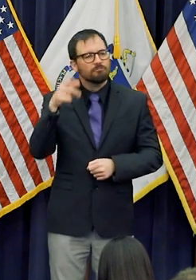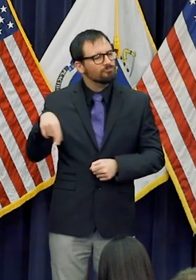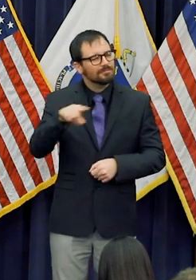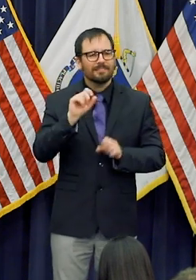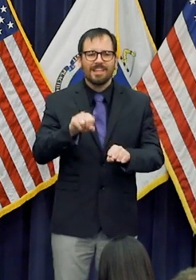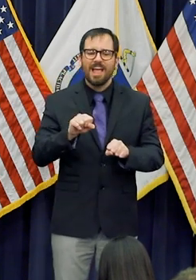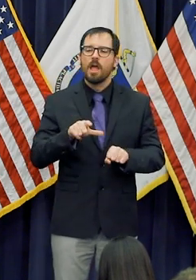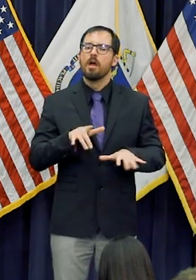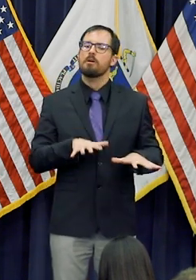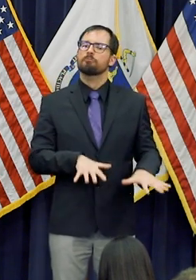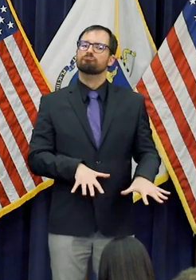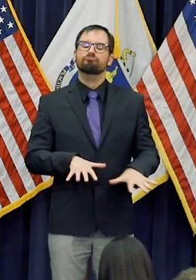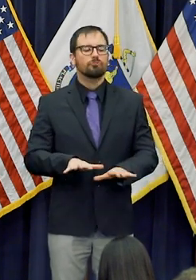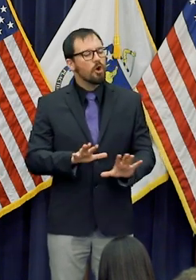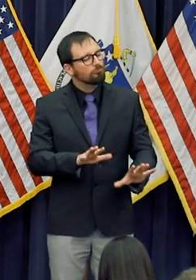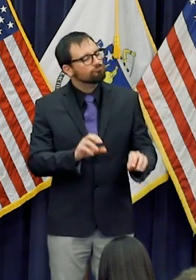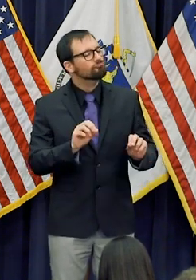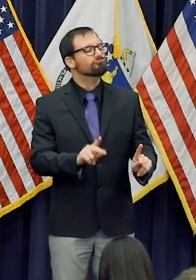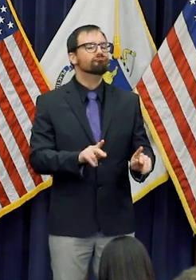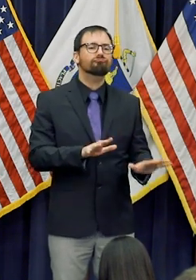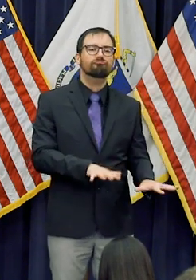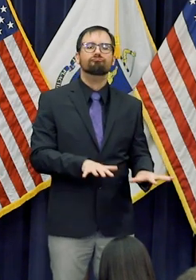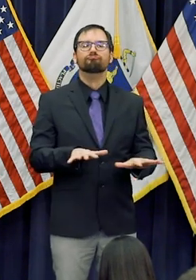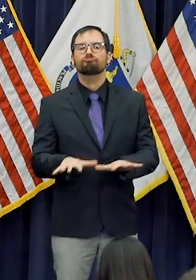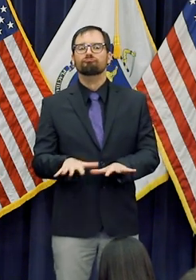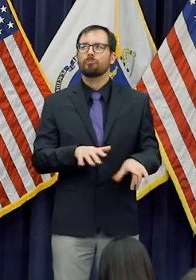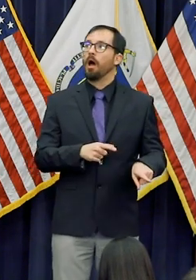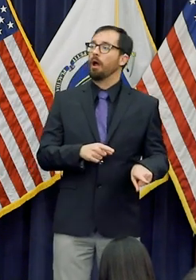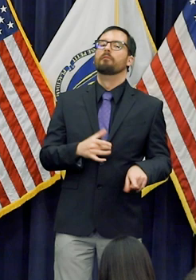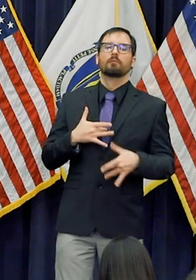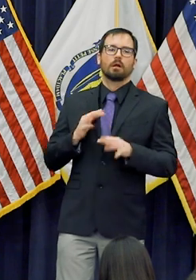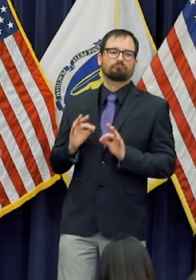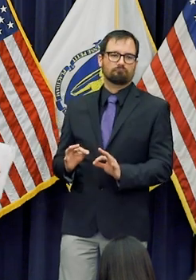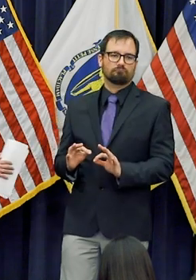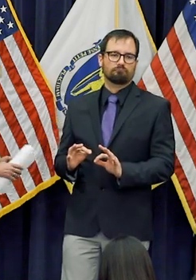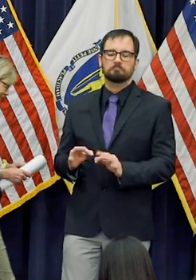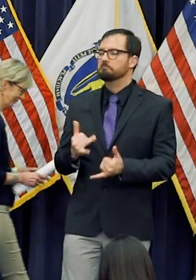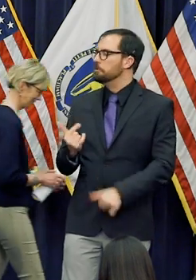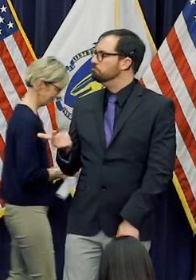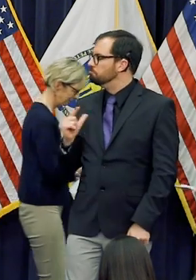And with that, let me turn it over to our public health officer, Commissioner Monica Burrell.